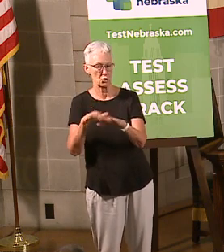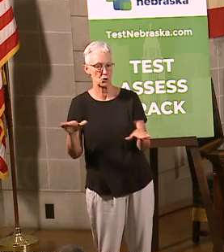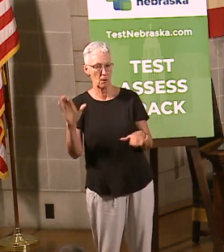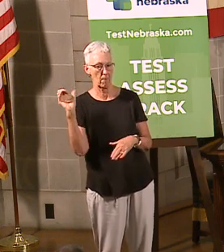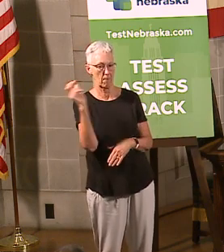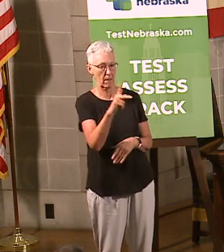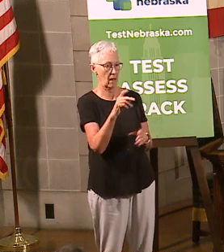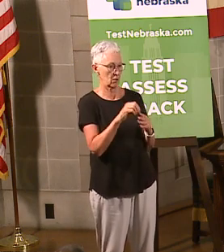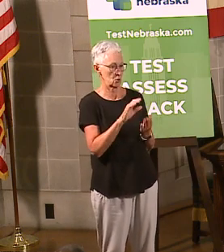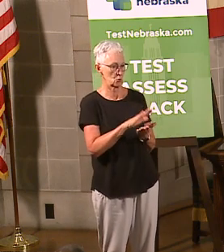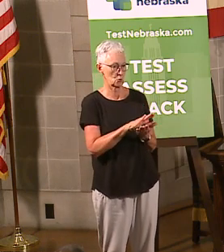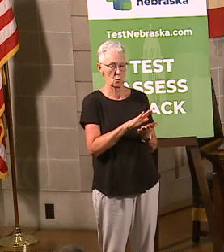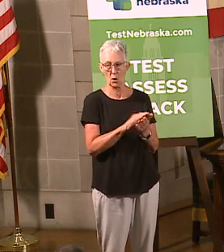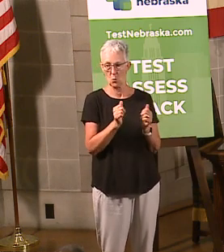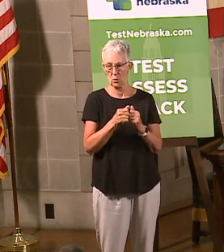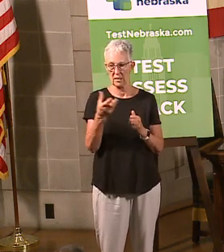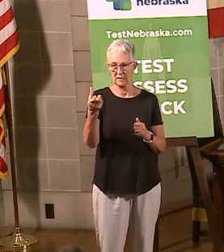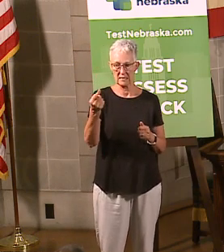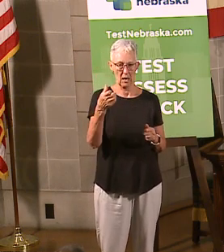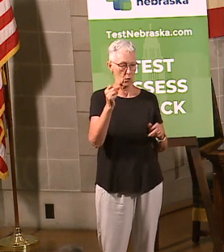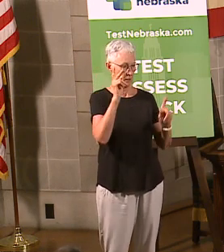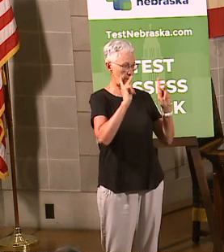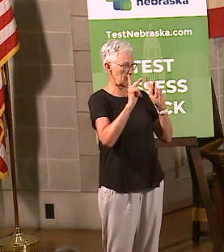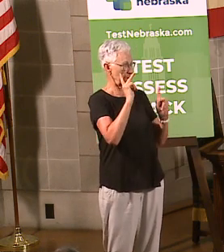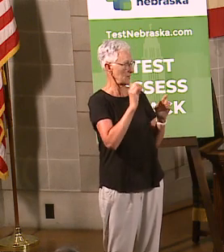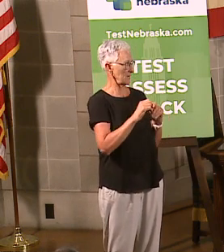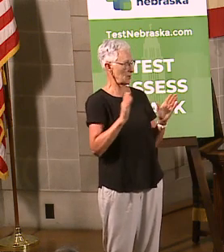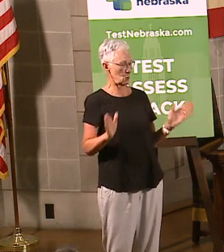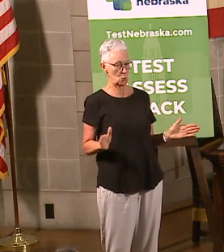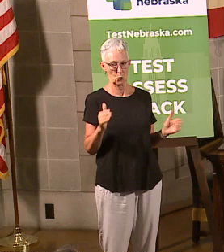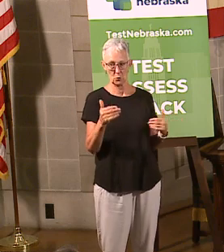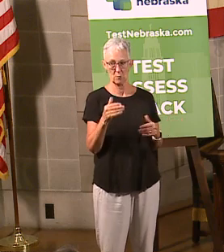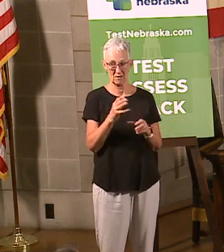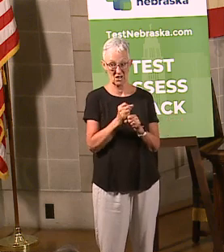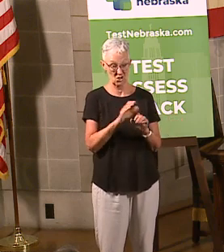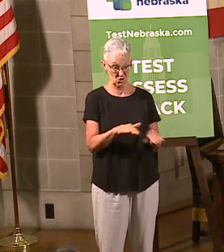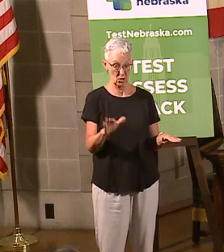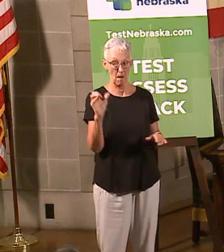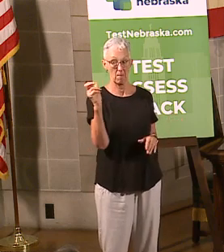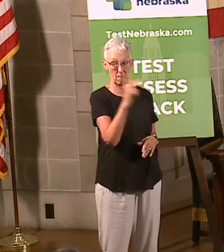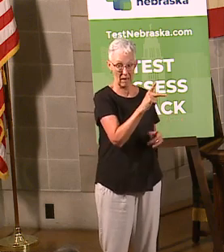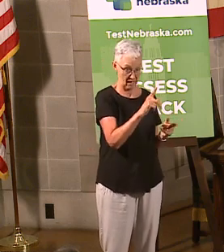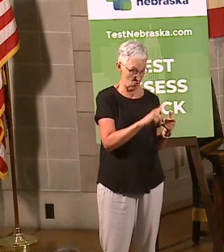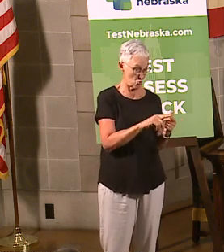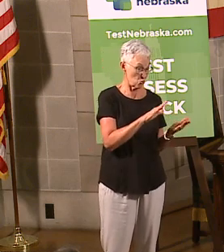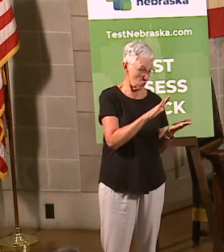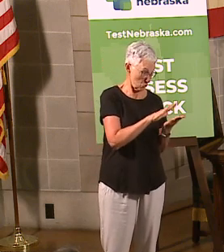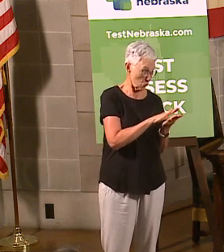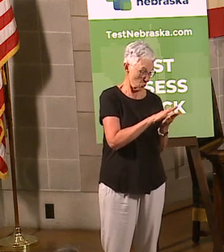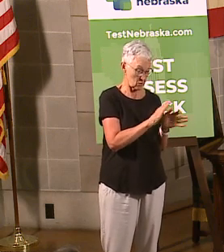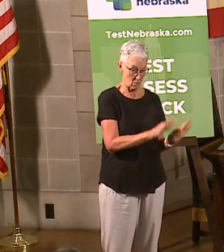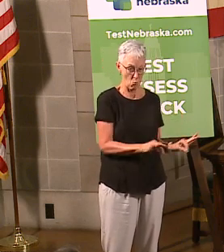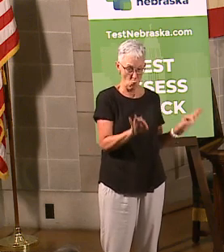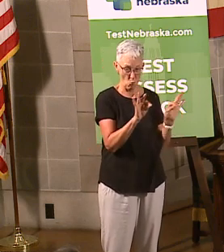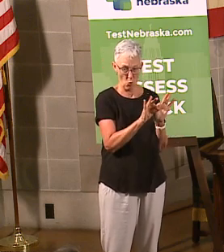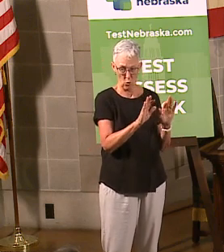getting schools back in is also very good for students in the sense that they're able to get their regular school meals